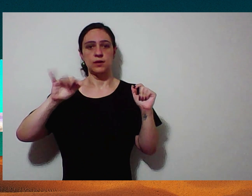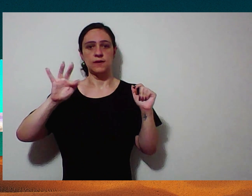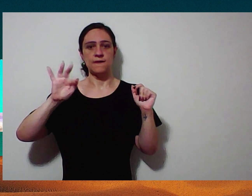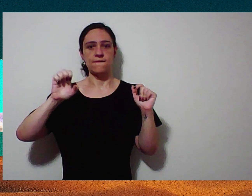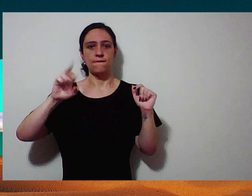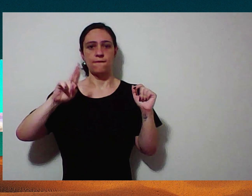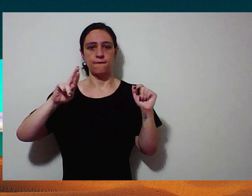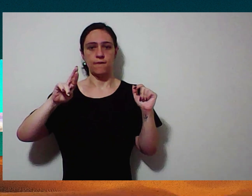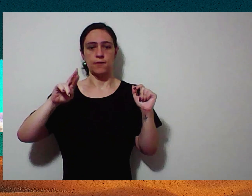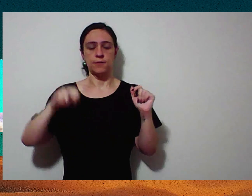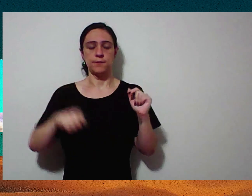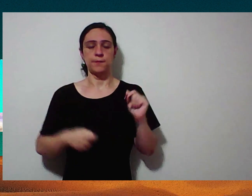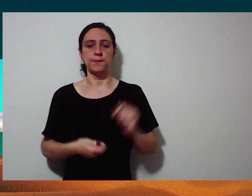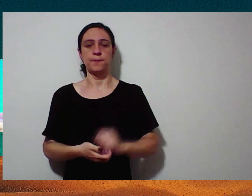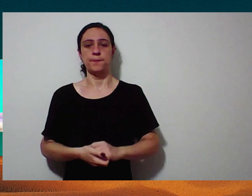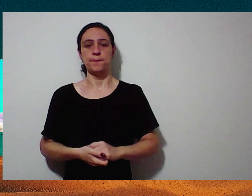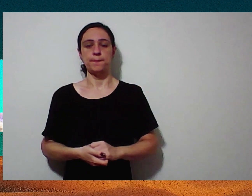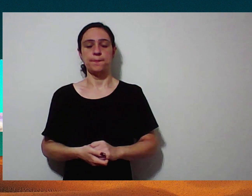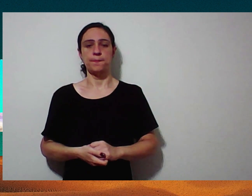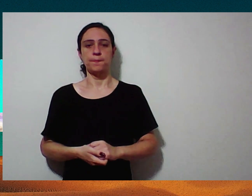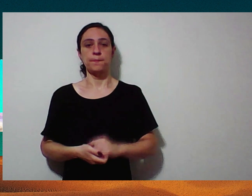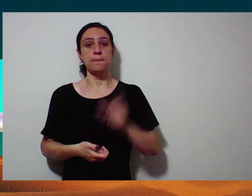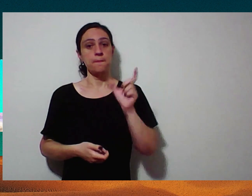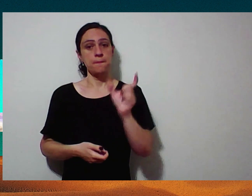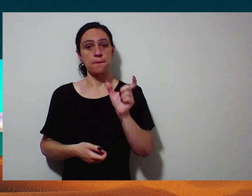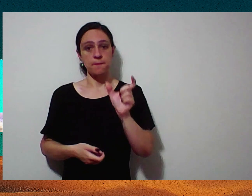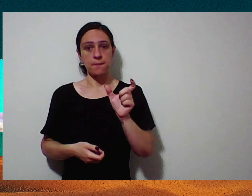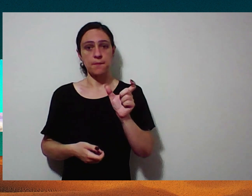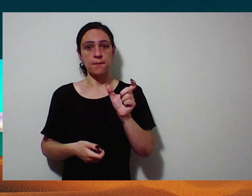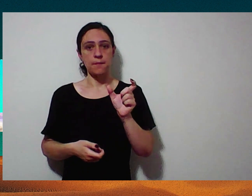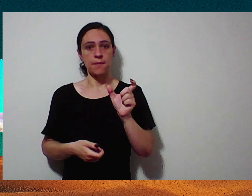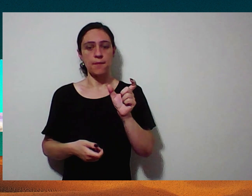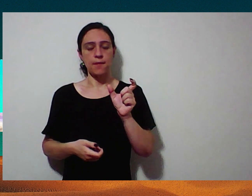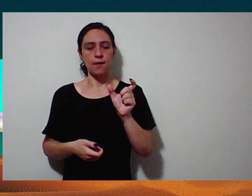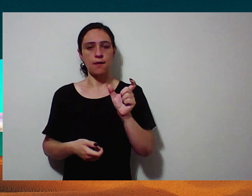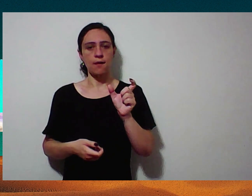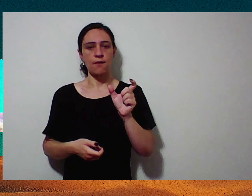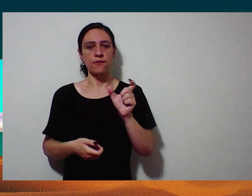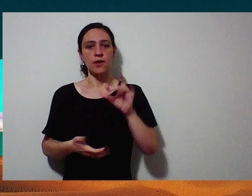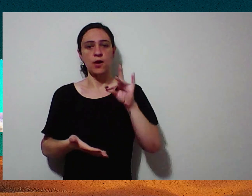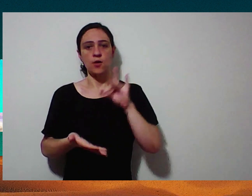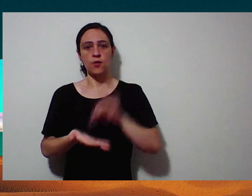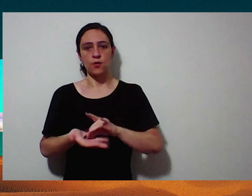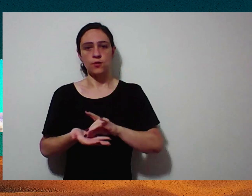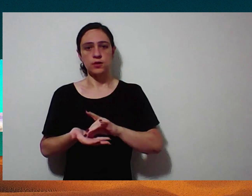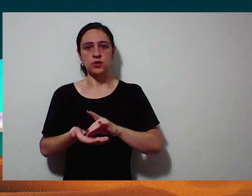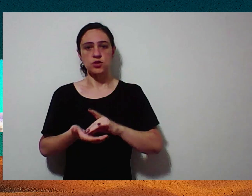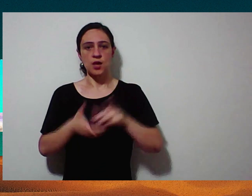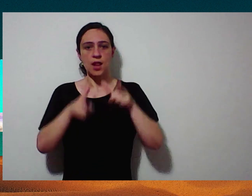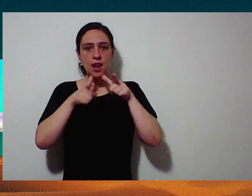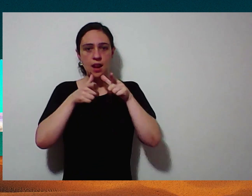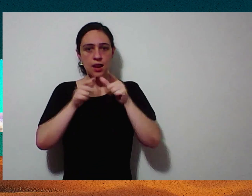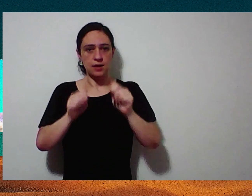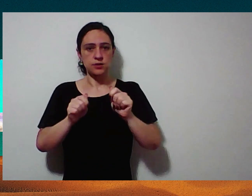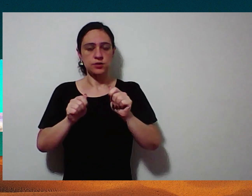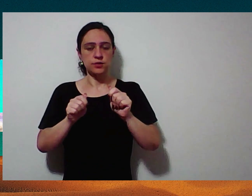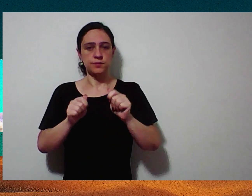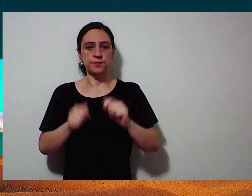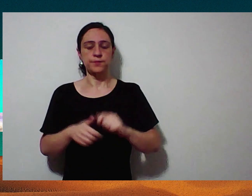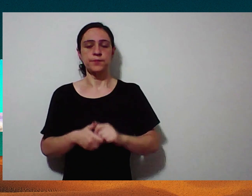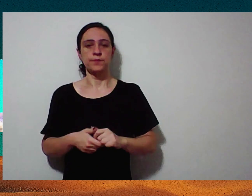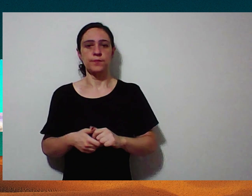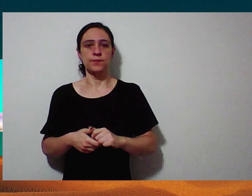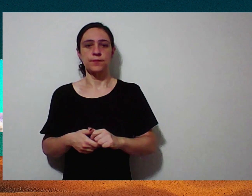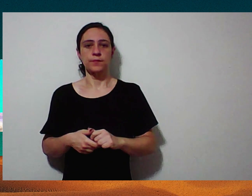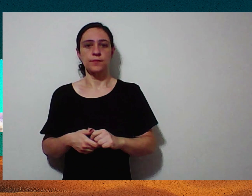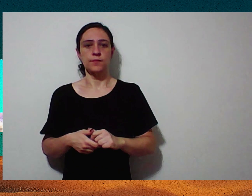E essa palavra Lúcifer vem de um latim vulgata, And this word Lucifer from Latin comes from the significa word Vulgata, ó